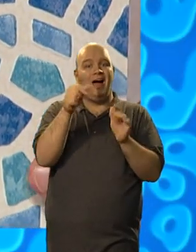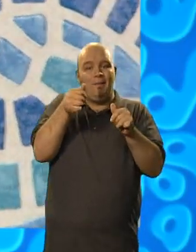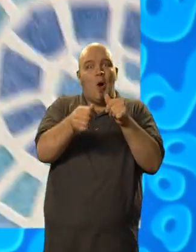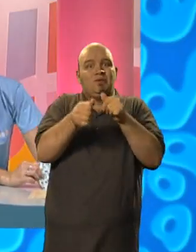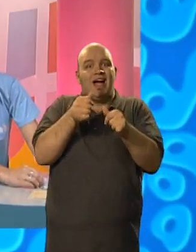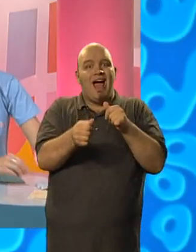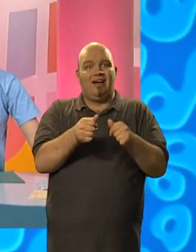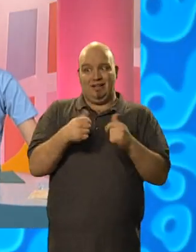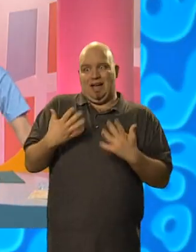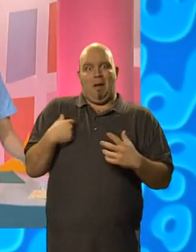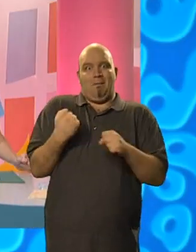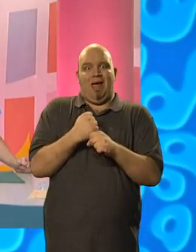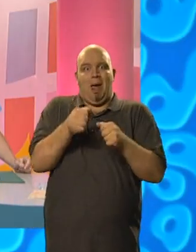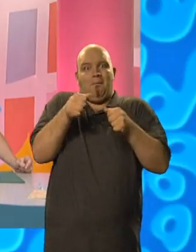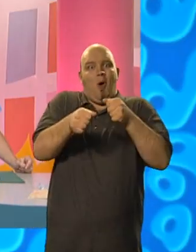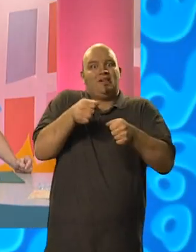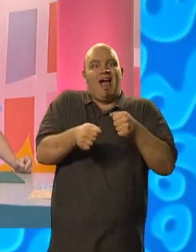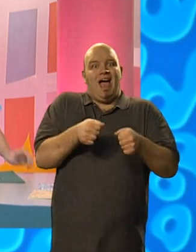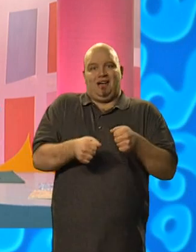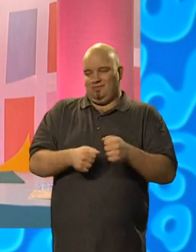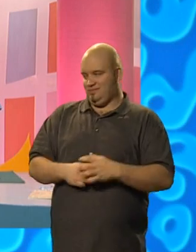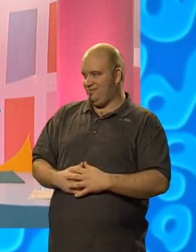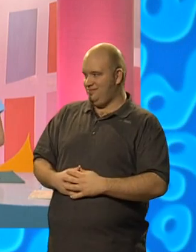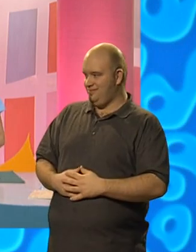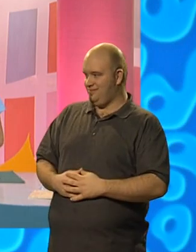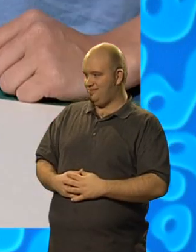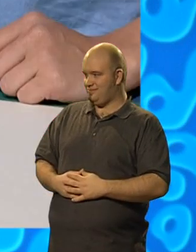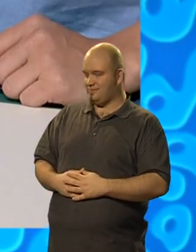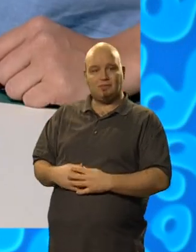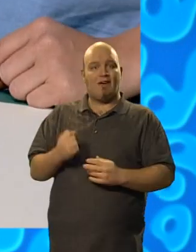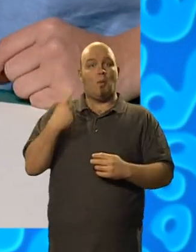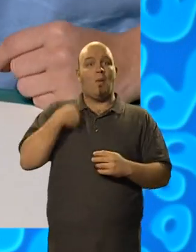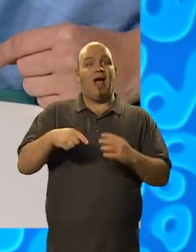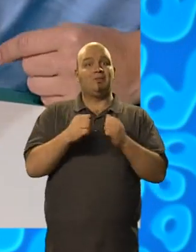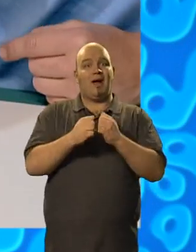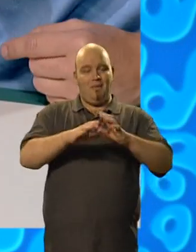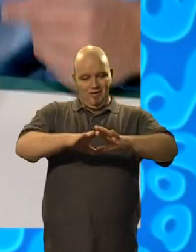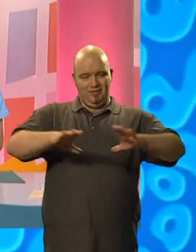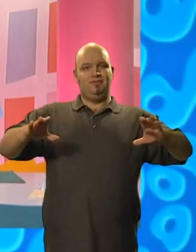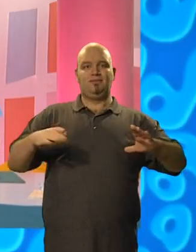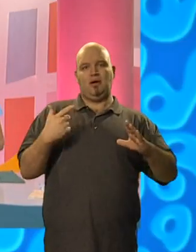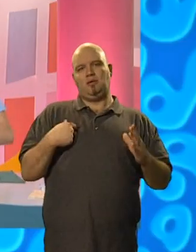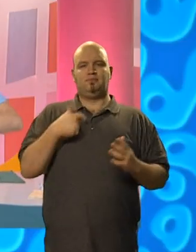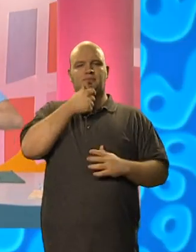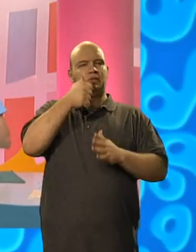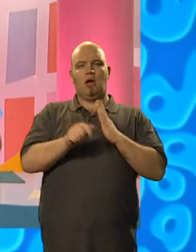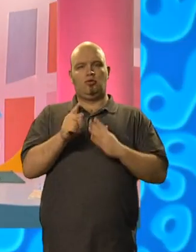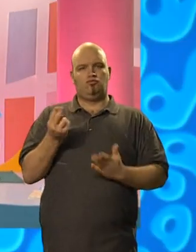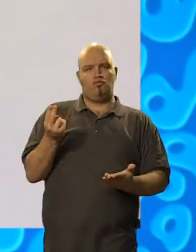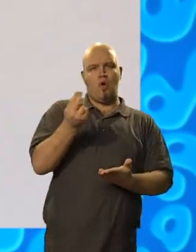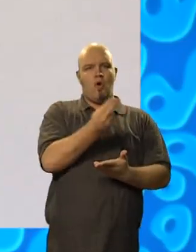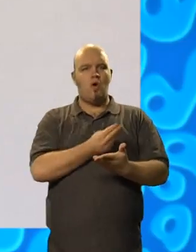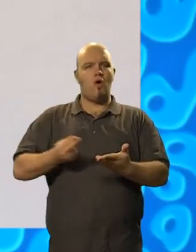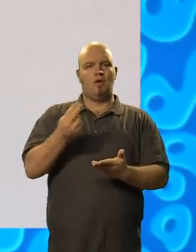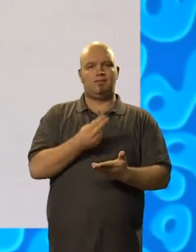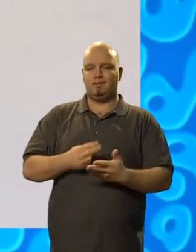mosaic. I'm going to make a mosaic pattern now. I've got a nice piece of white paper and I'm going to start by drawing my design